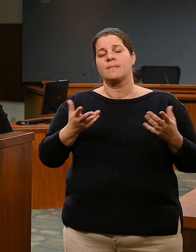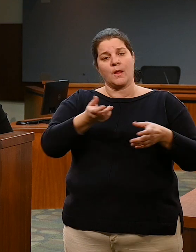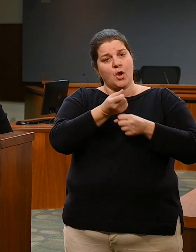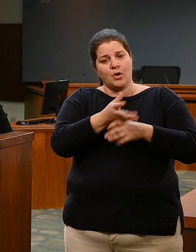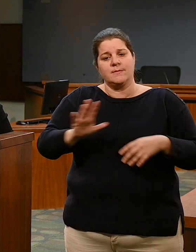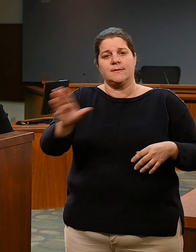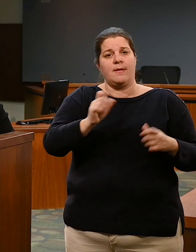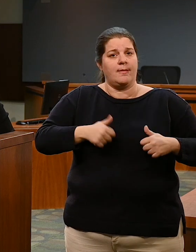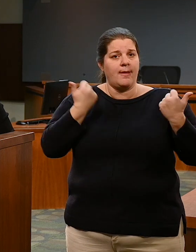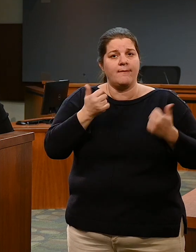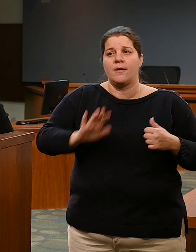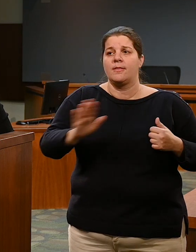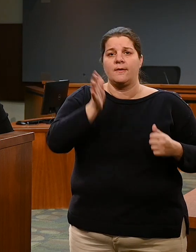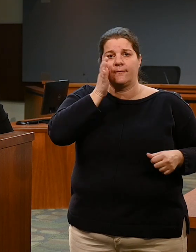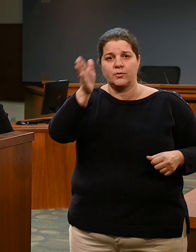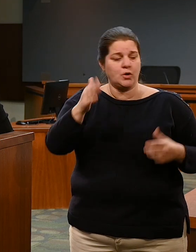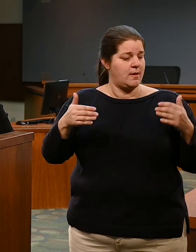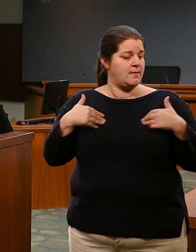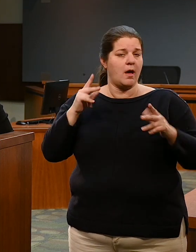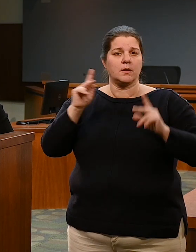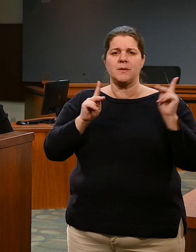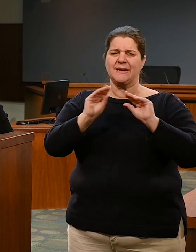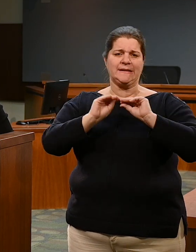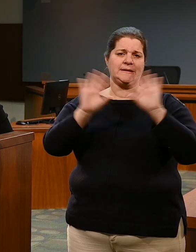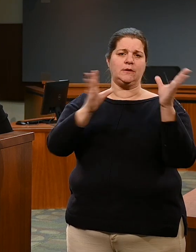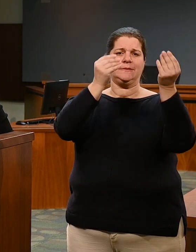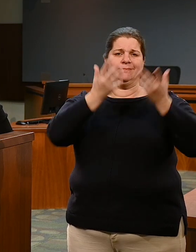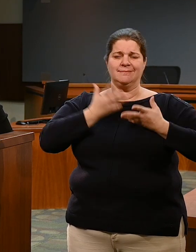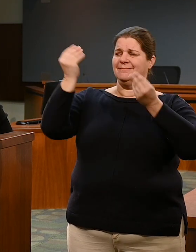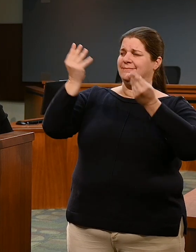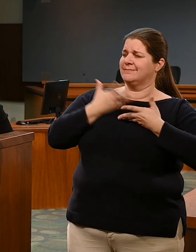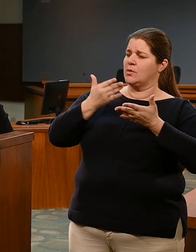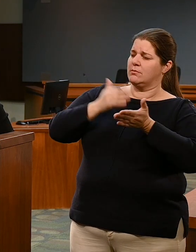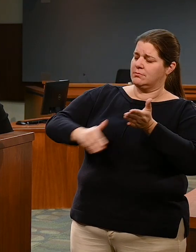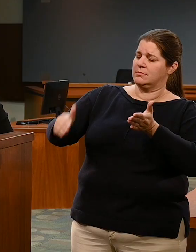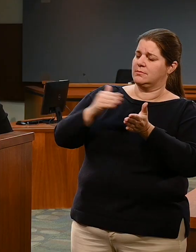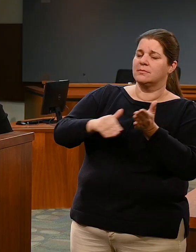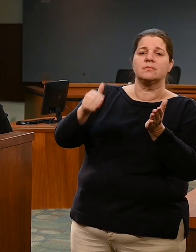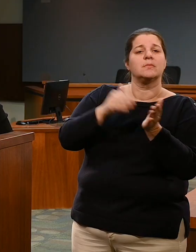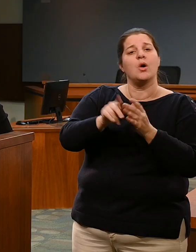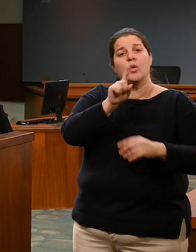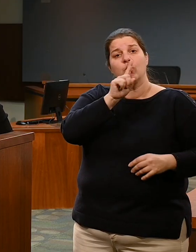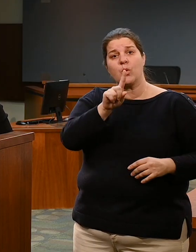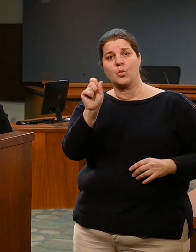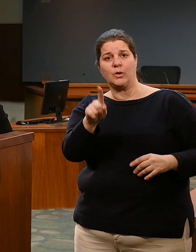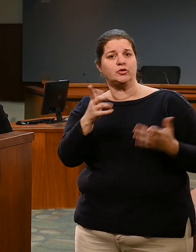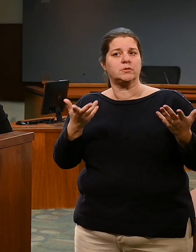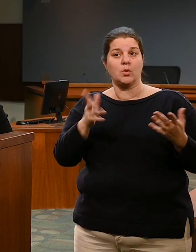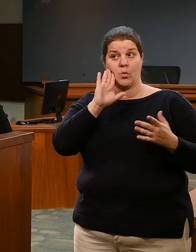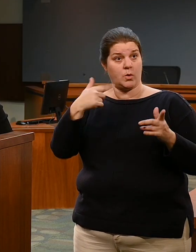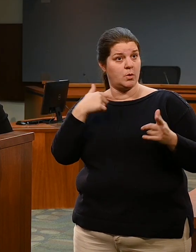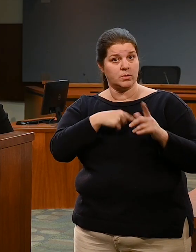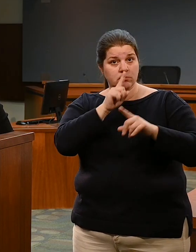cases, their lives. Young people have made their needs clear to us time and time again. The real question we face is whether we will